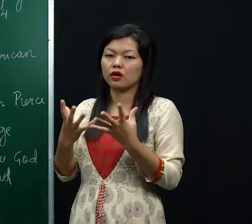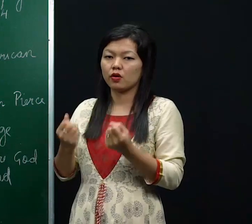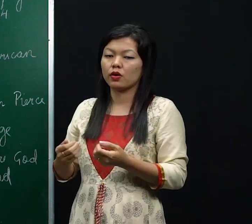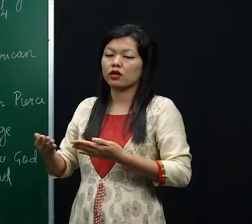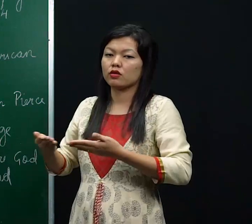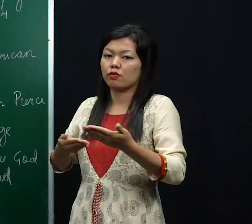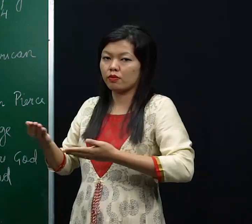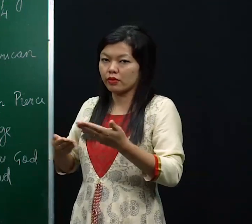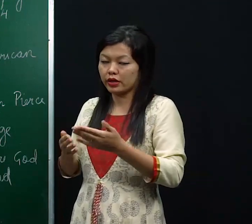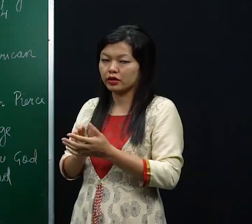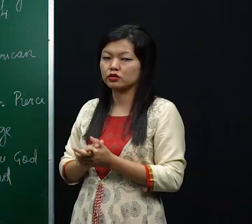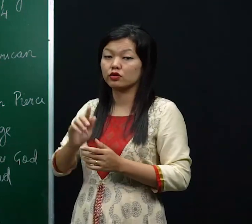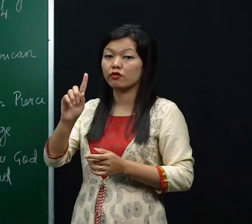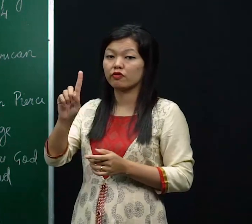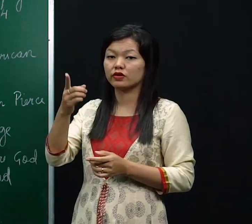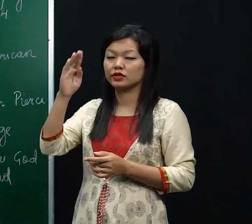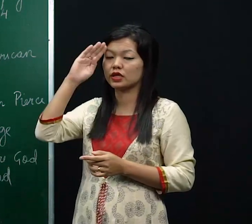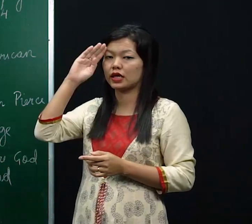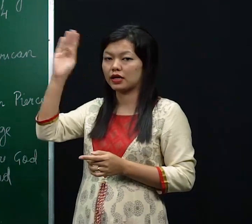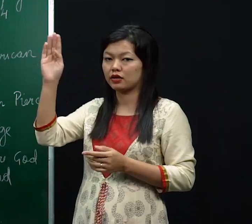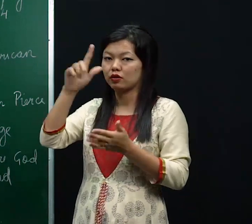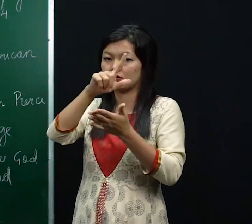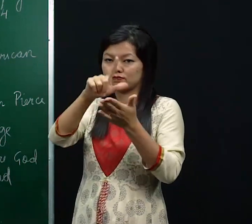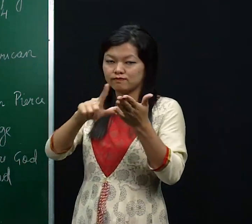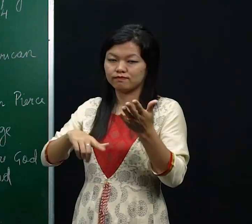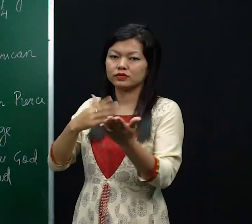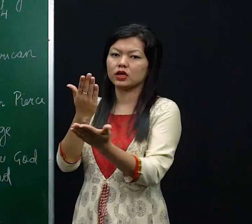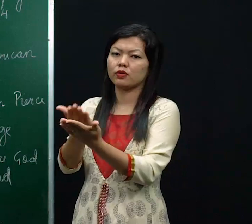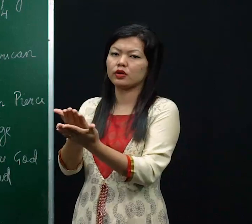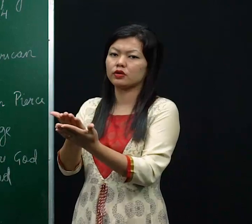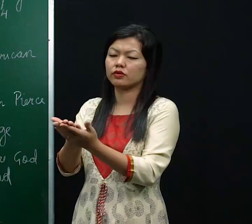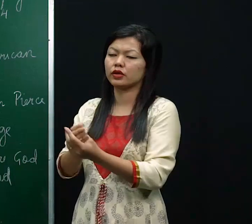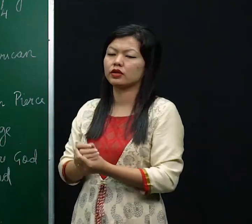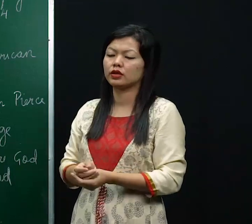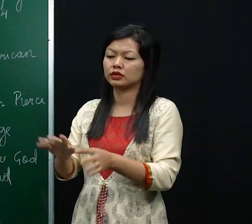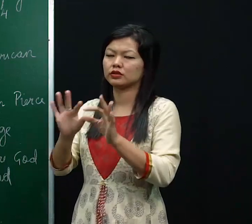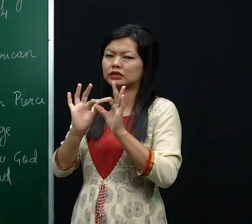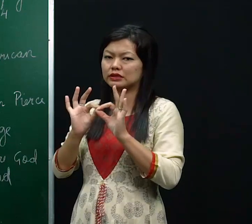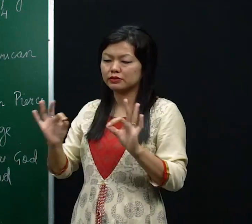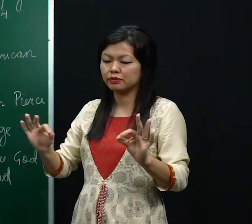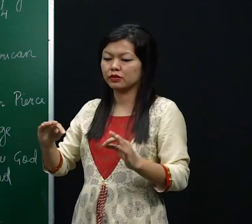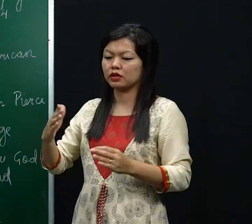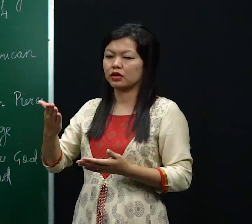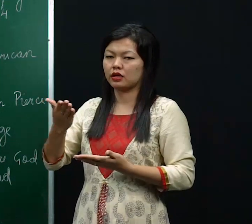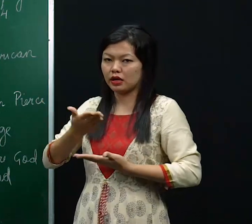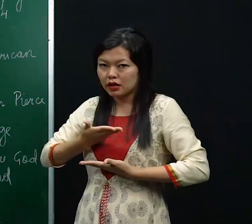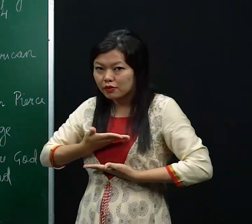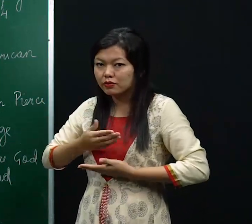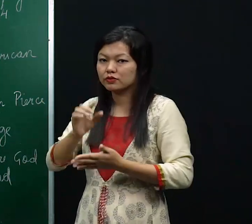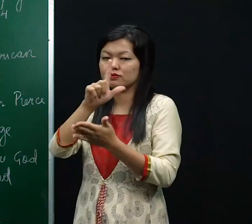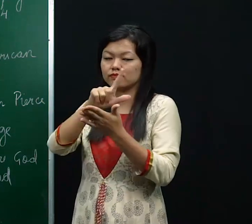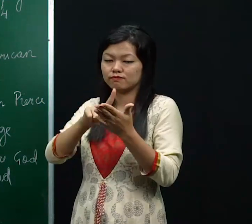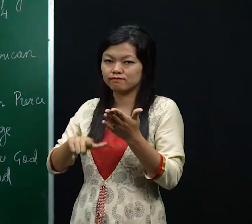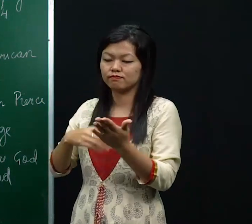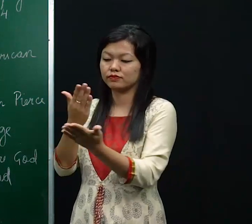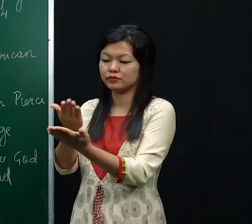greetings. And as expected, his letter was in such a polite way that the chief of the tribe could not